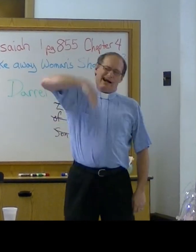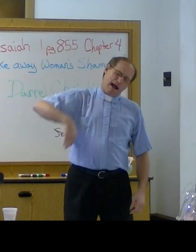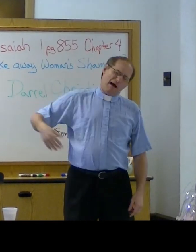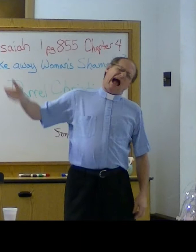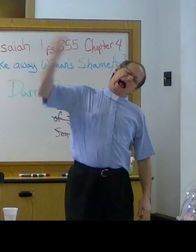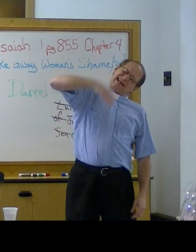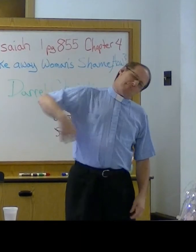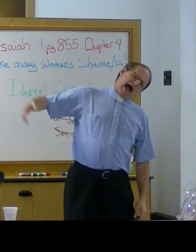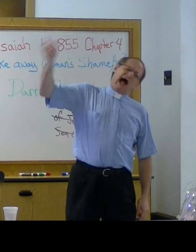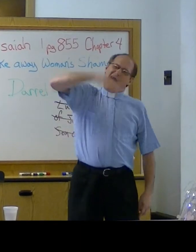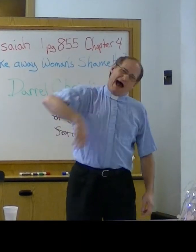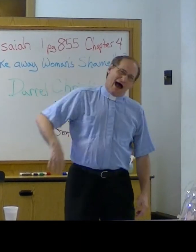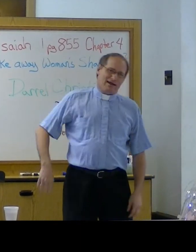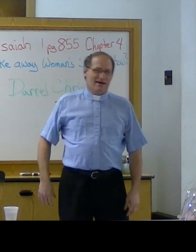Come on!